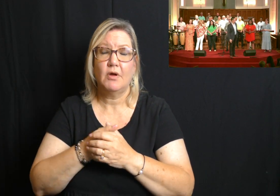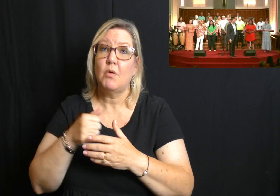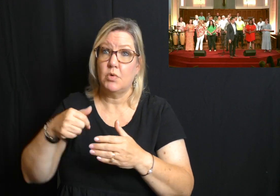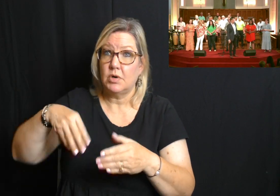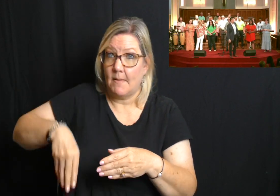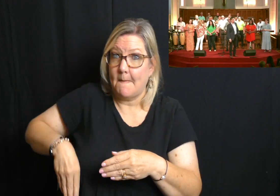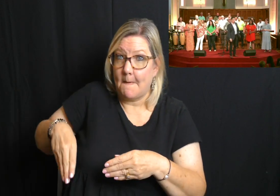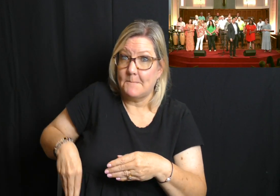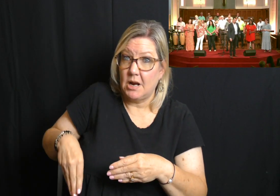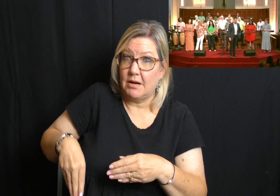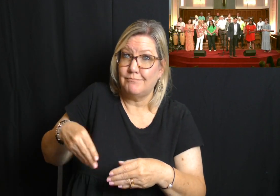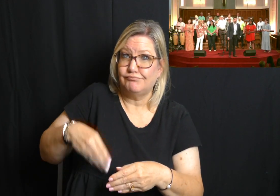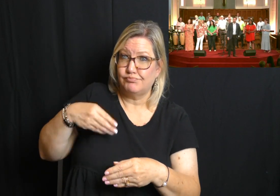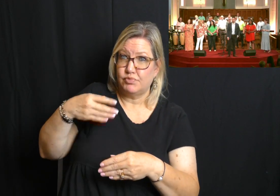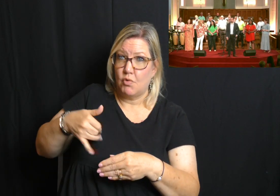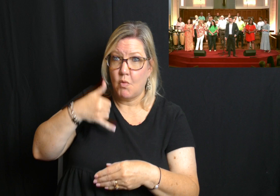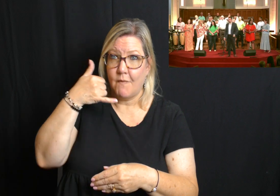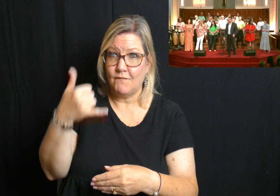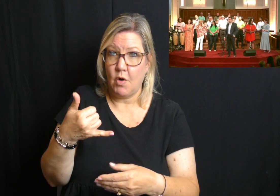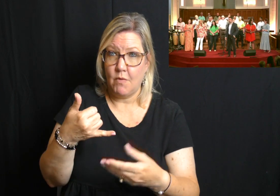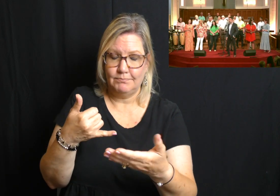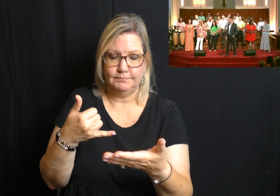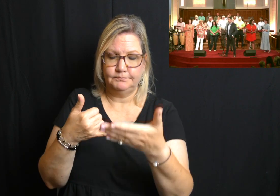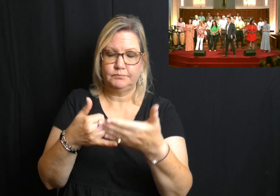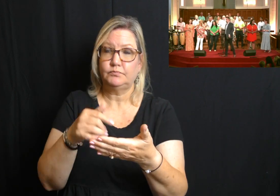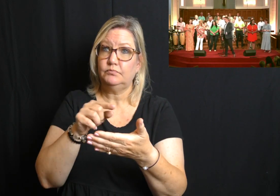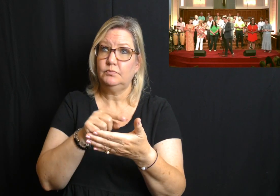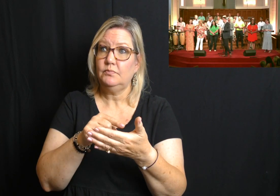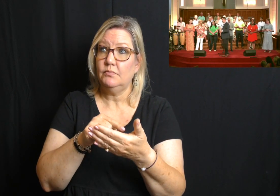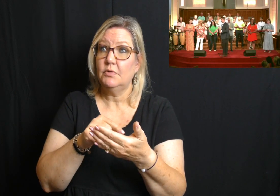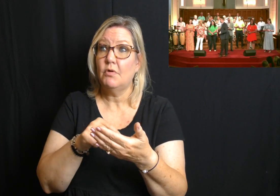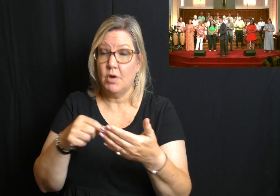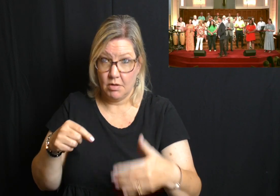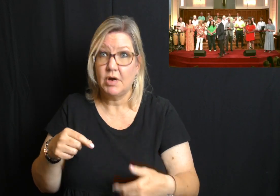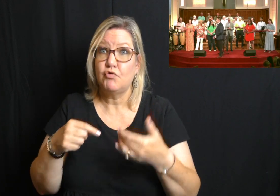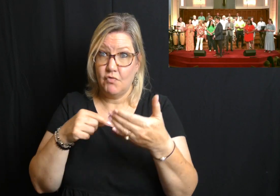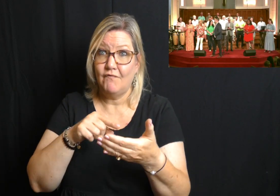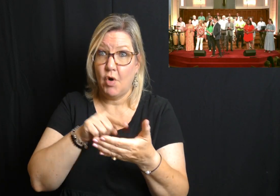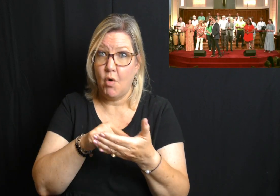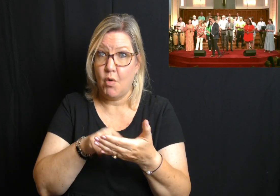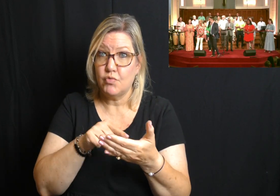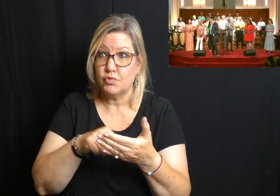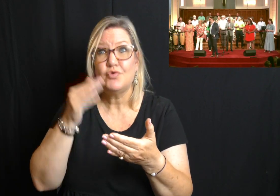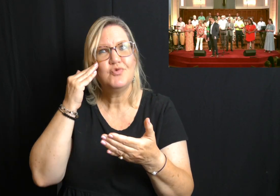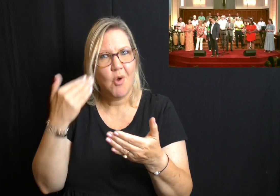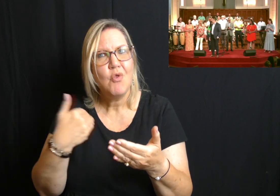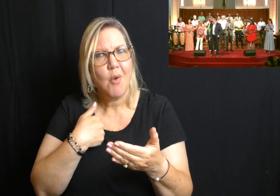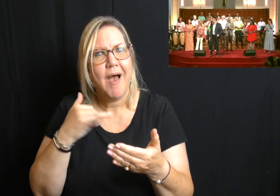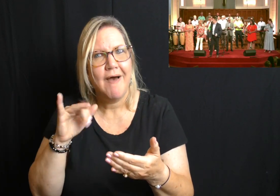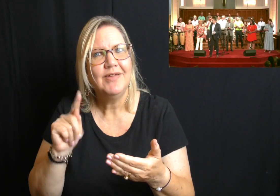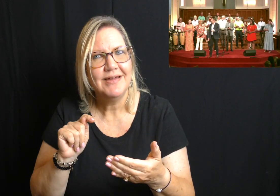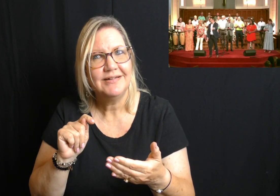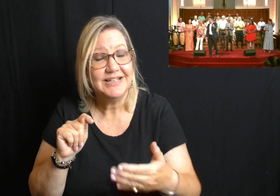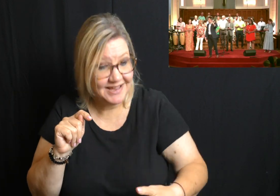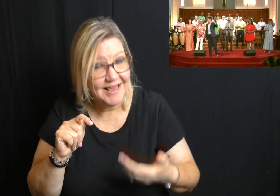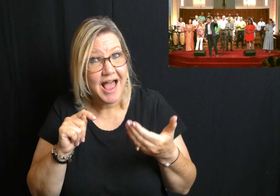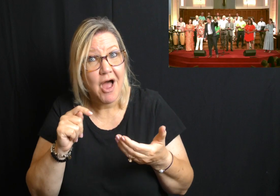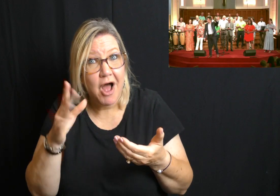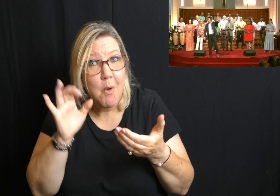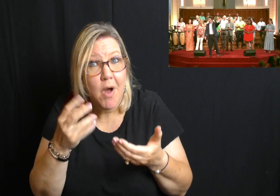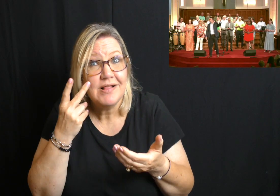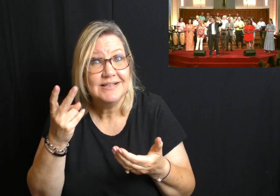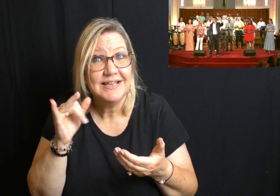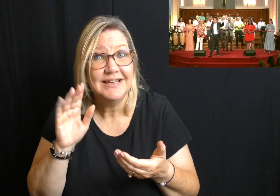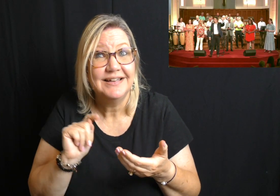in your pocket. Grab your phones out. I'm going to do like I do with the students. Grab your phones. You know you have it. Come on, bring it out. I want to see it.